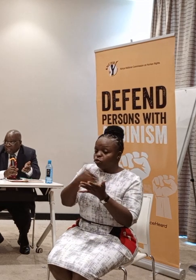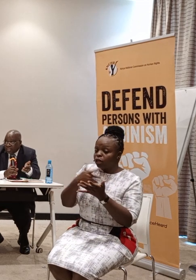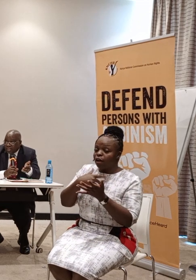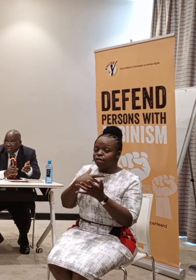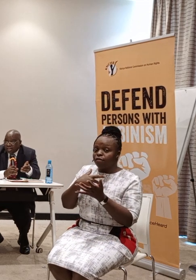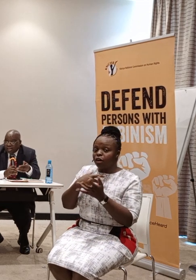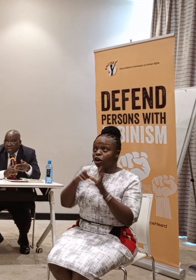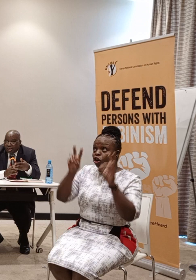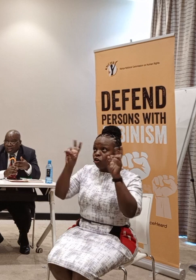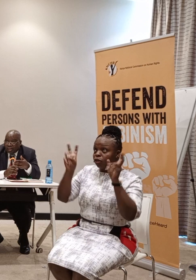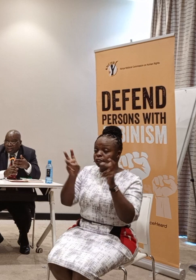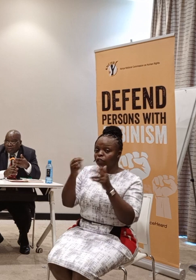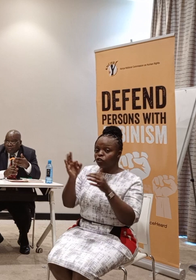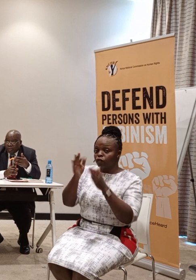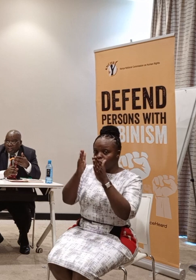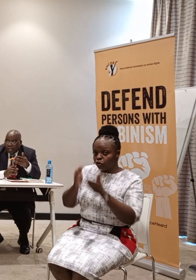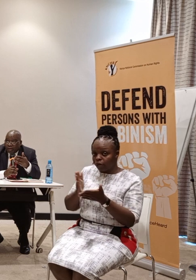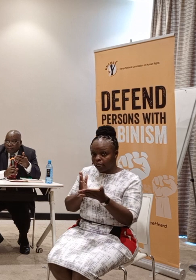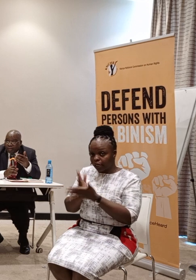human rights,